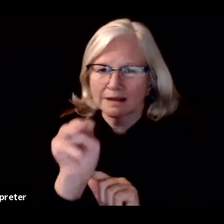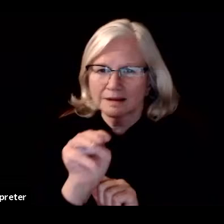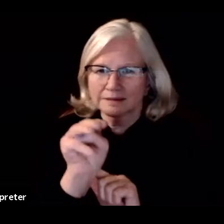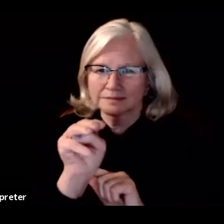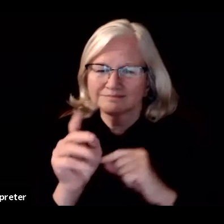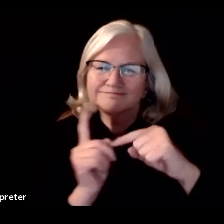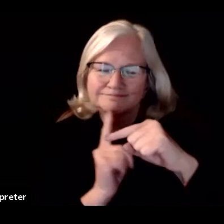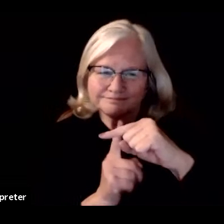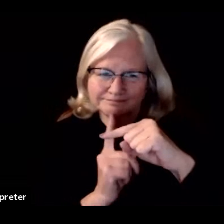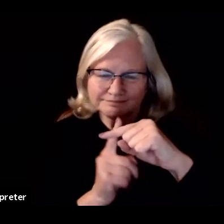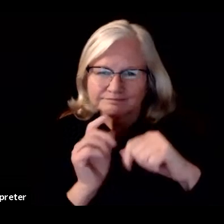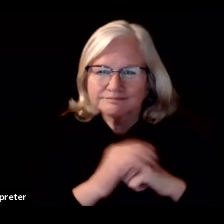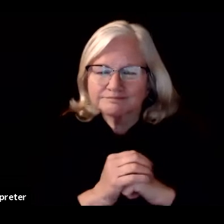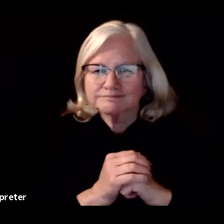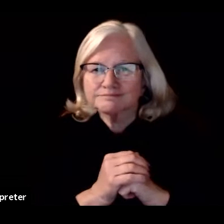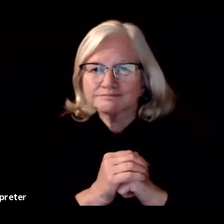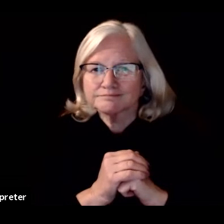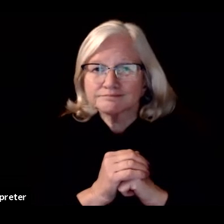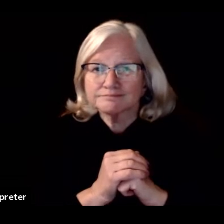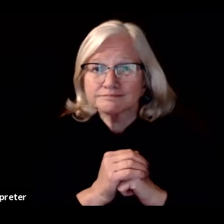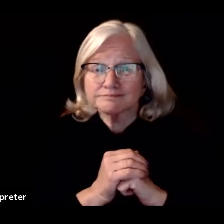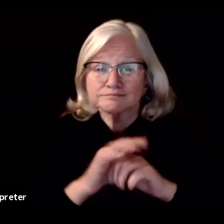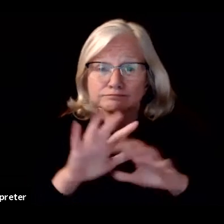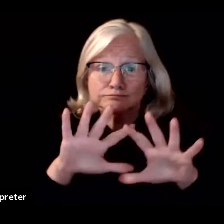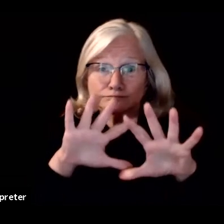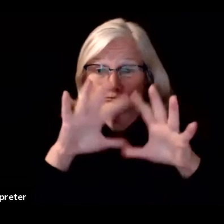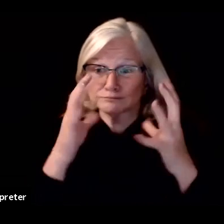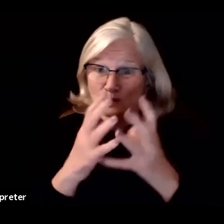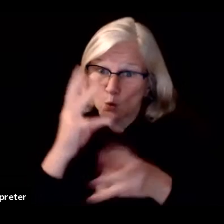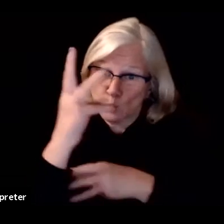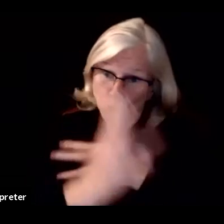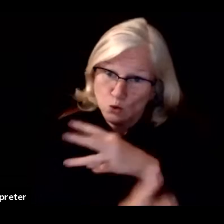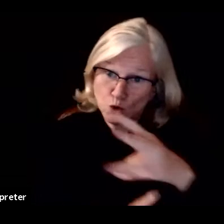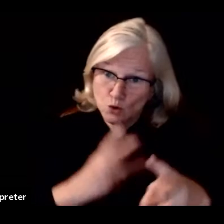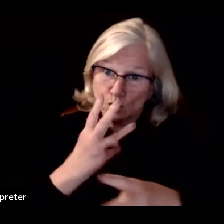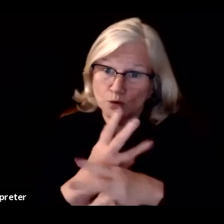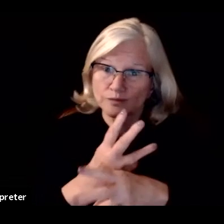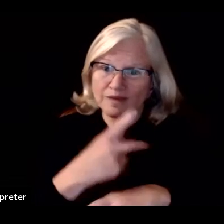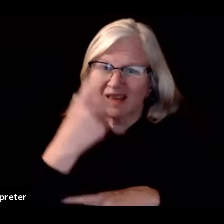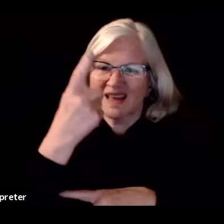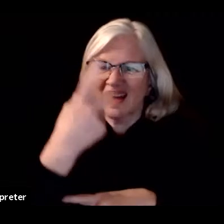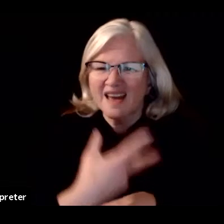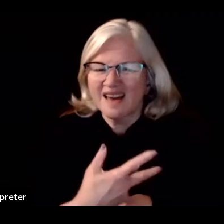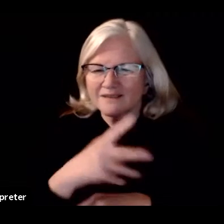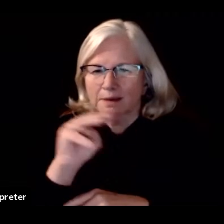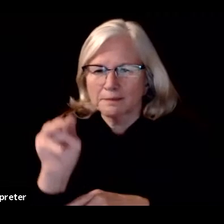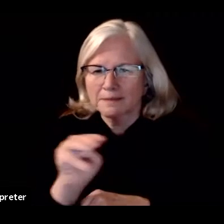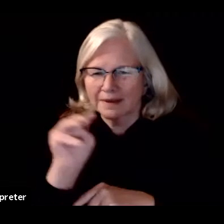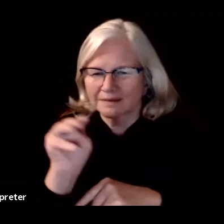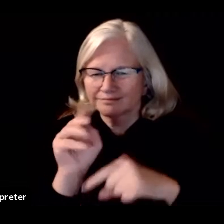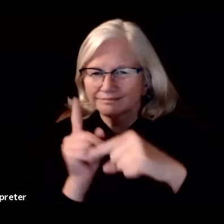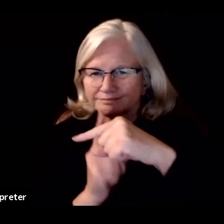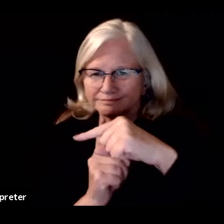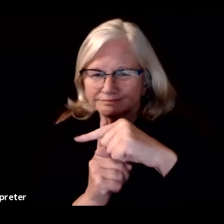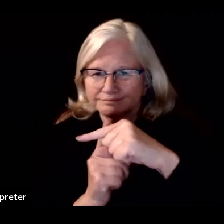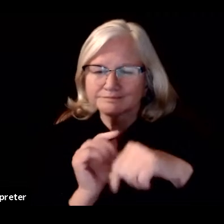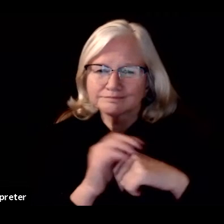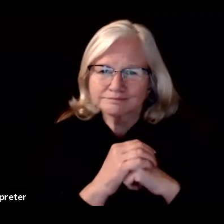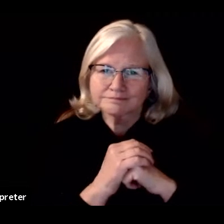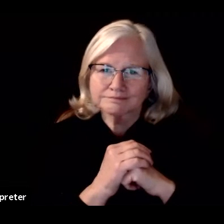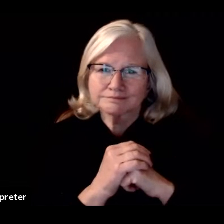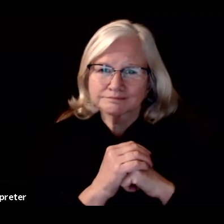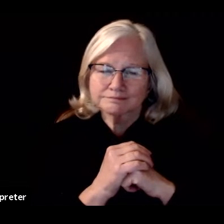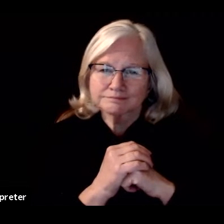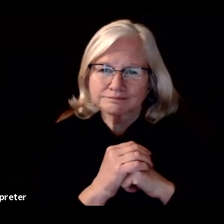of over 500,000 cases and just under 8,000 deaths yesterday, bringing the worldwide total to over